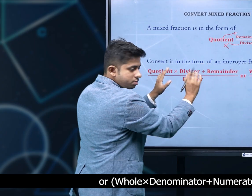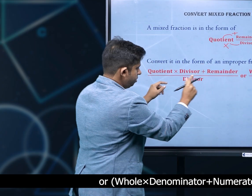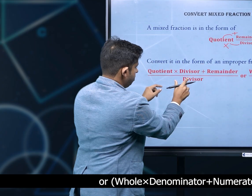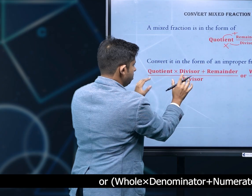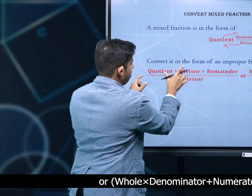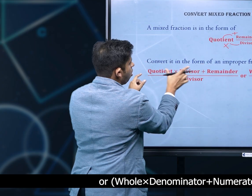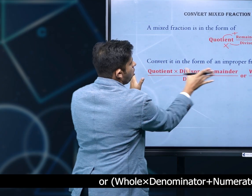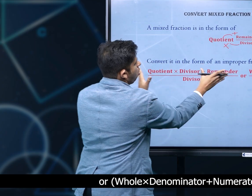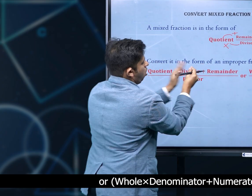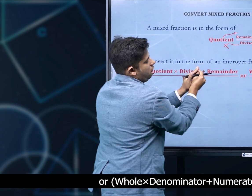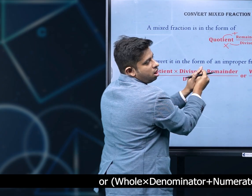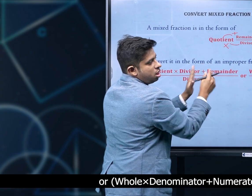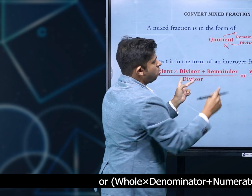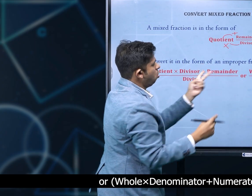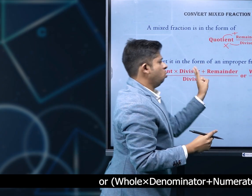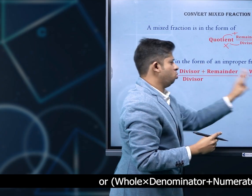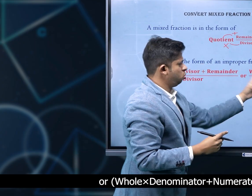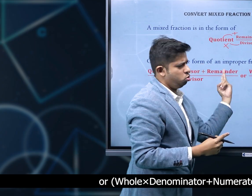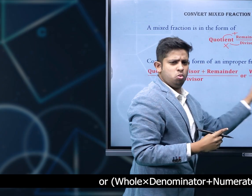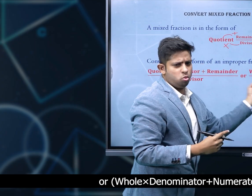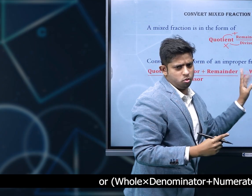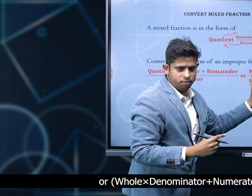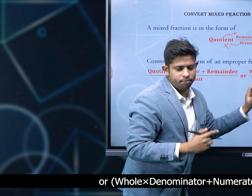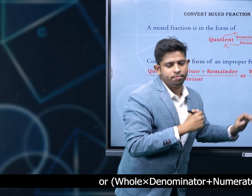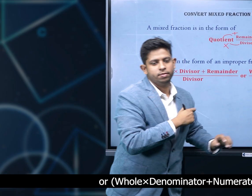Or whole into denominator plus numerator by denominator.